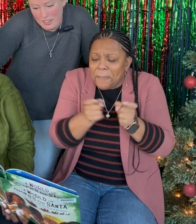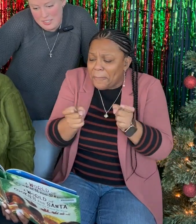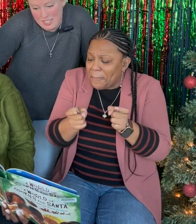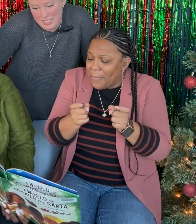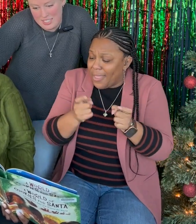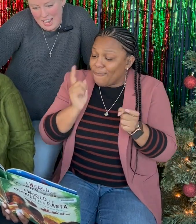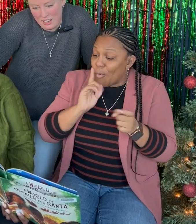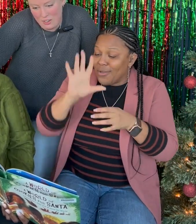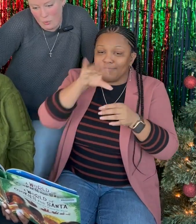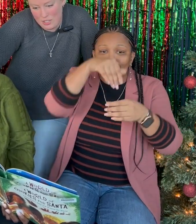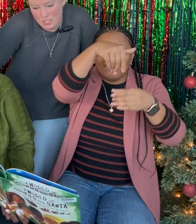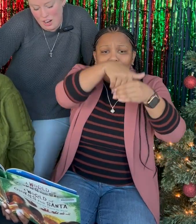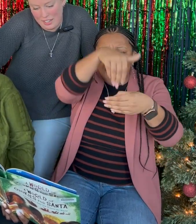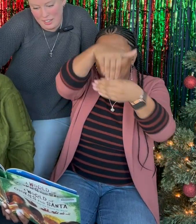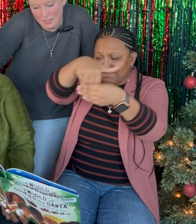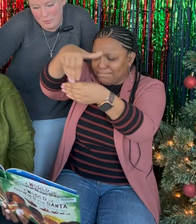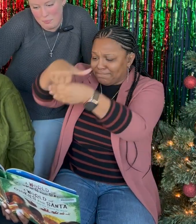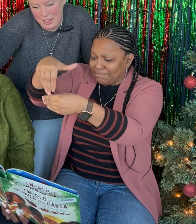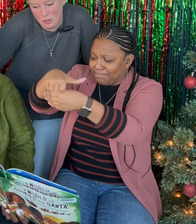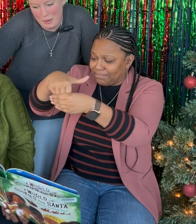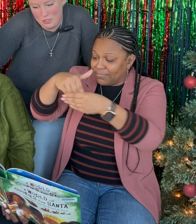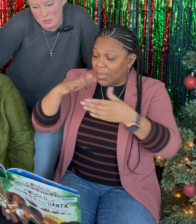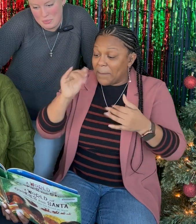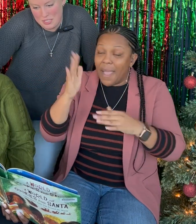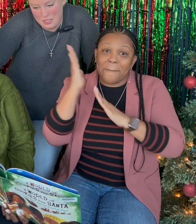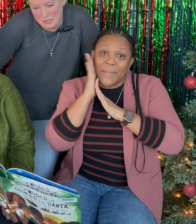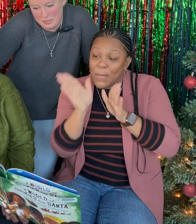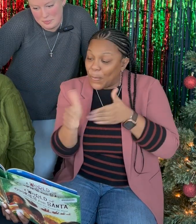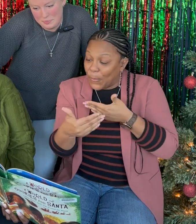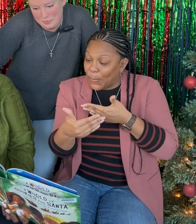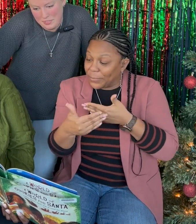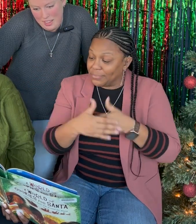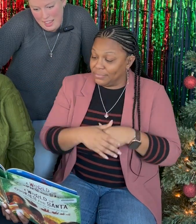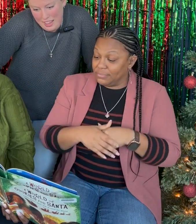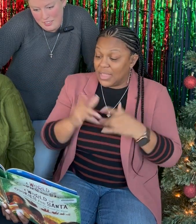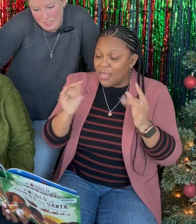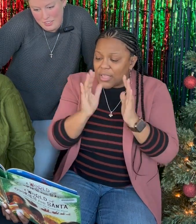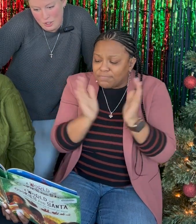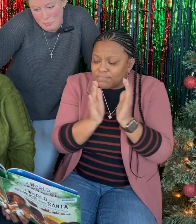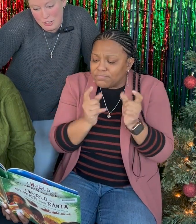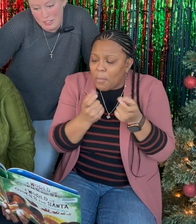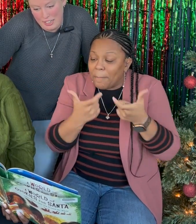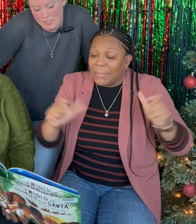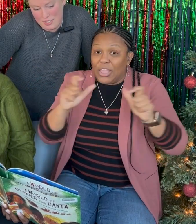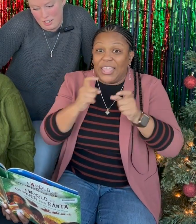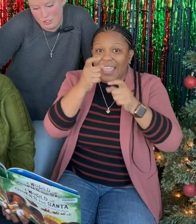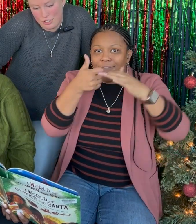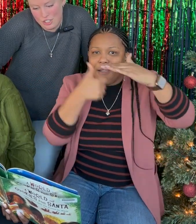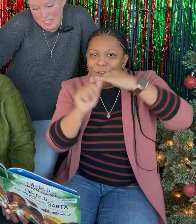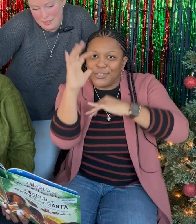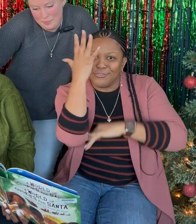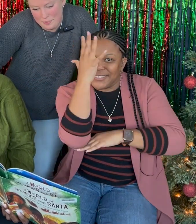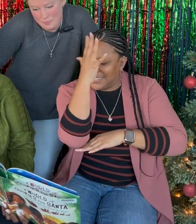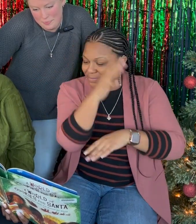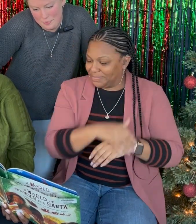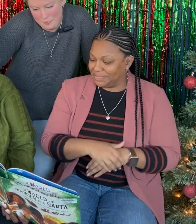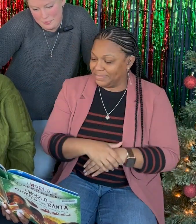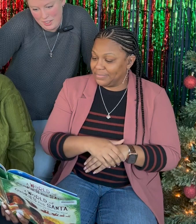small gifts in a sack or stocking by their bedrooms, and their bigger gifts under the